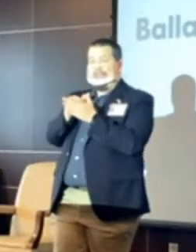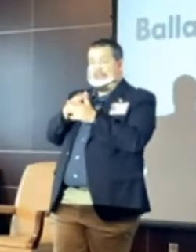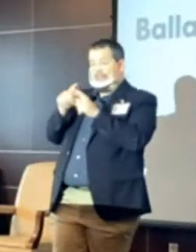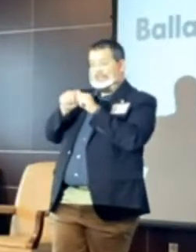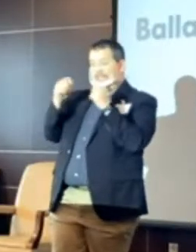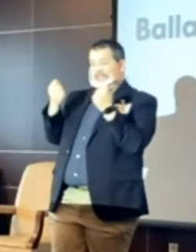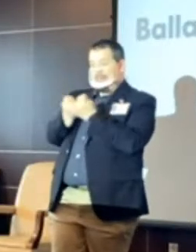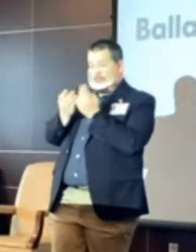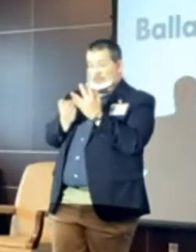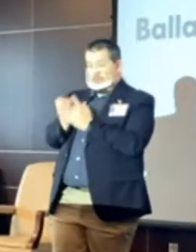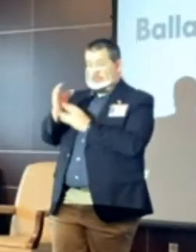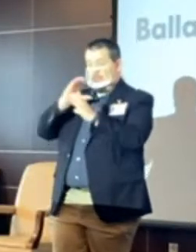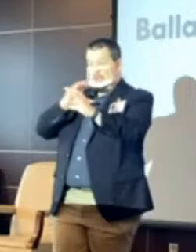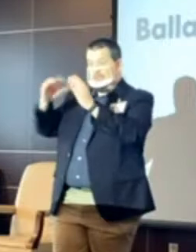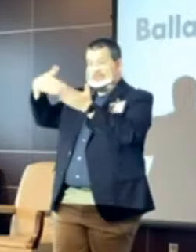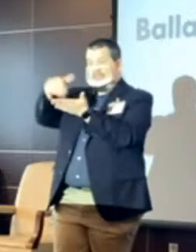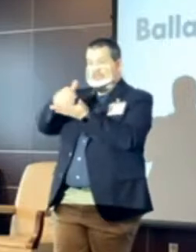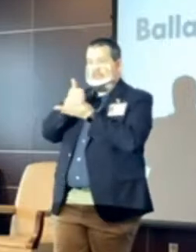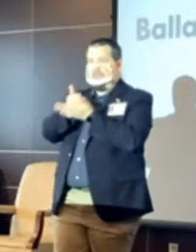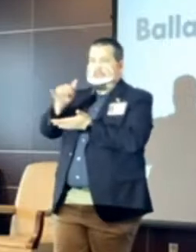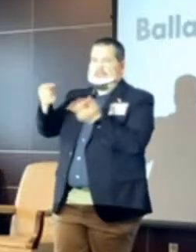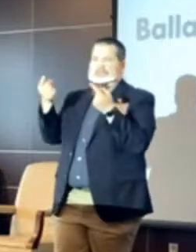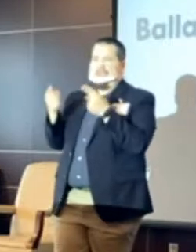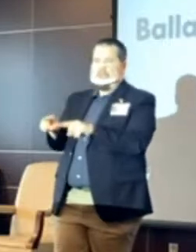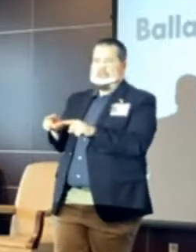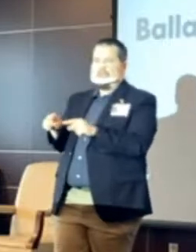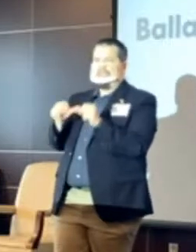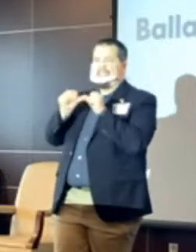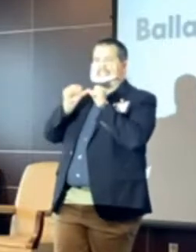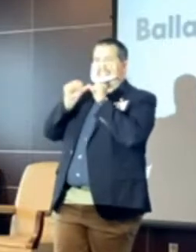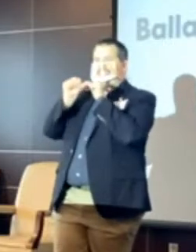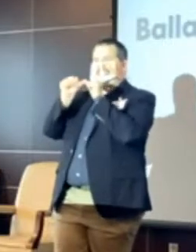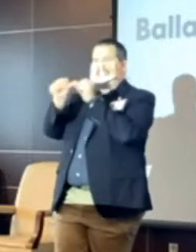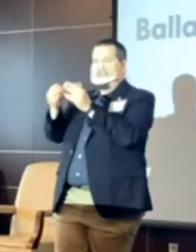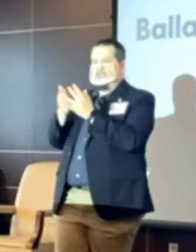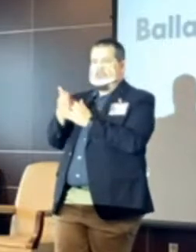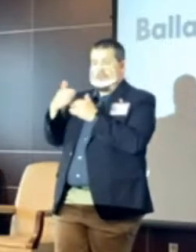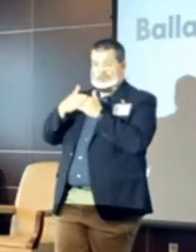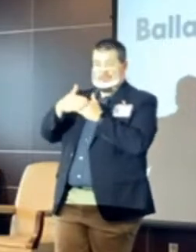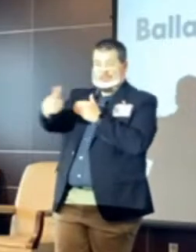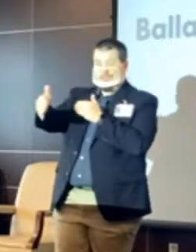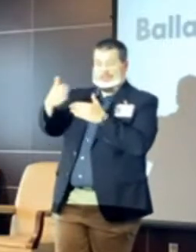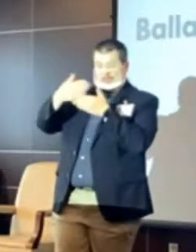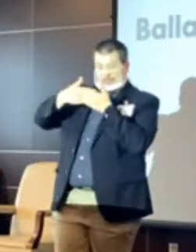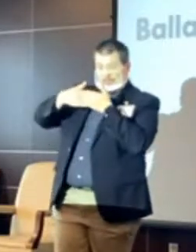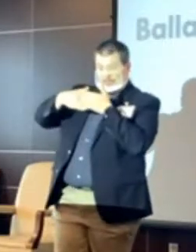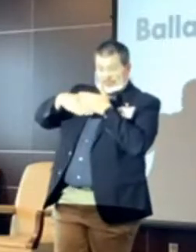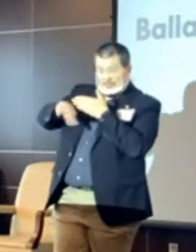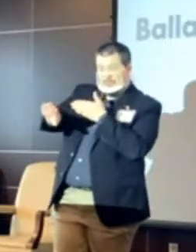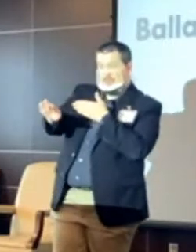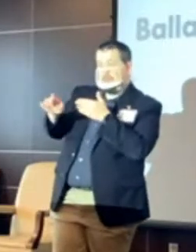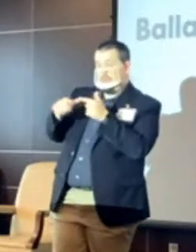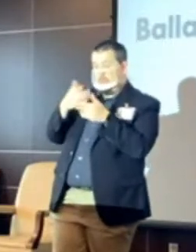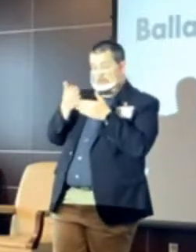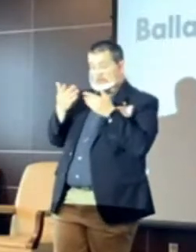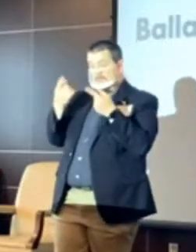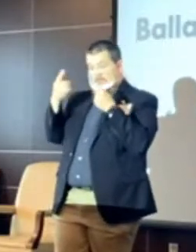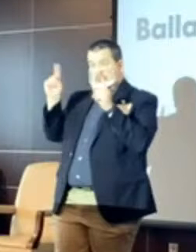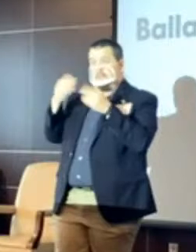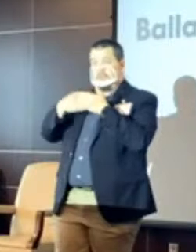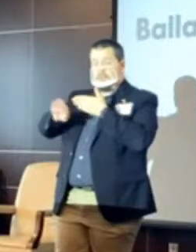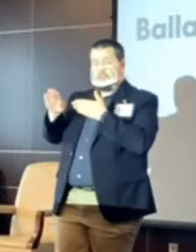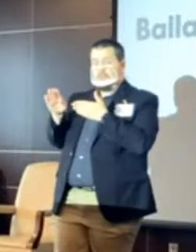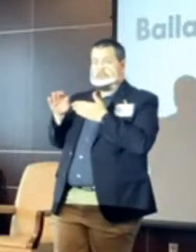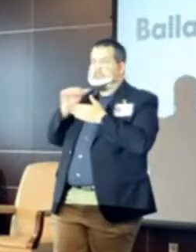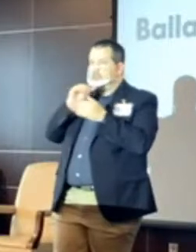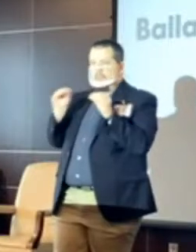our team through the communication center helped that happen. They continued through the rest of the delivery. When the baby was born, it